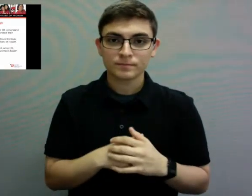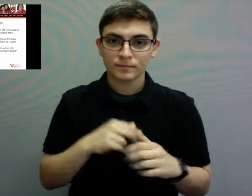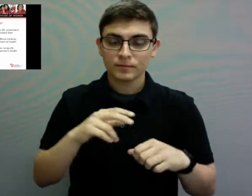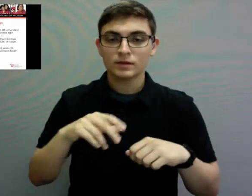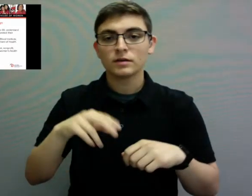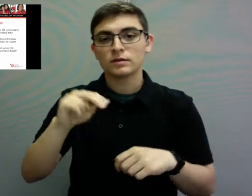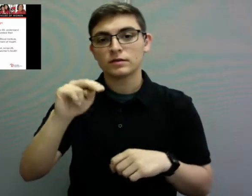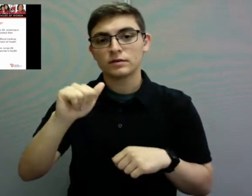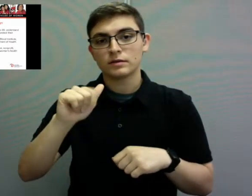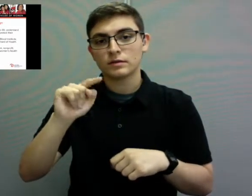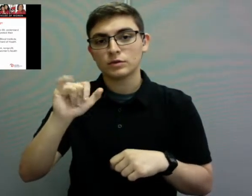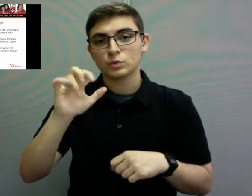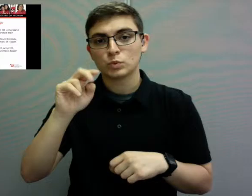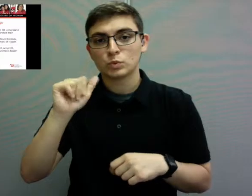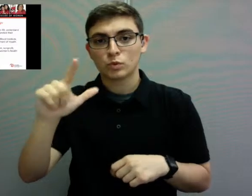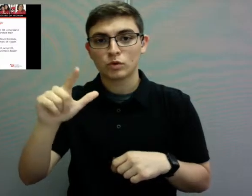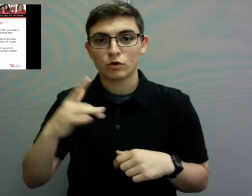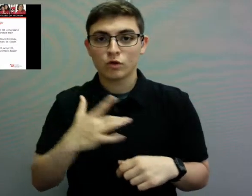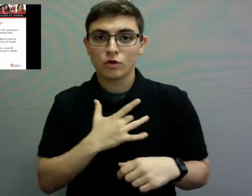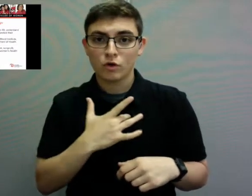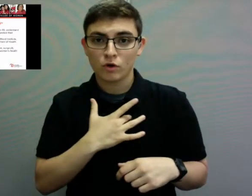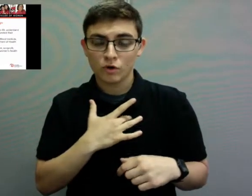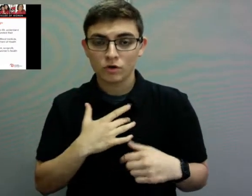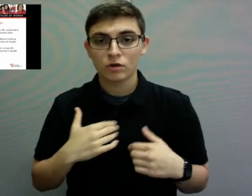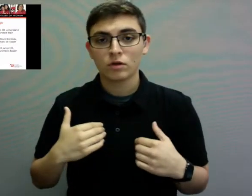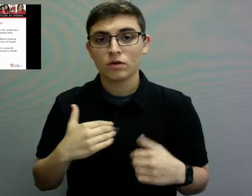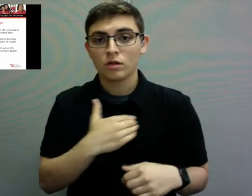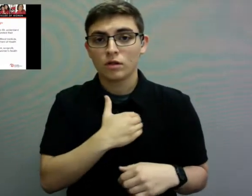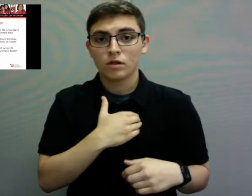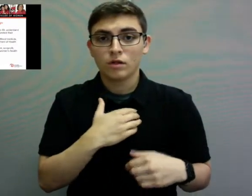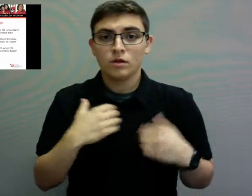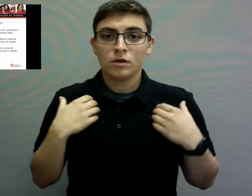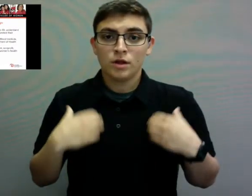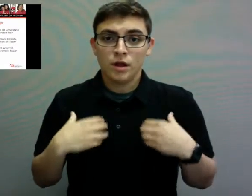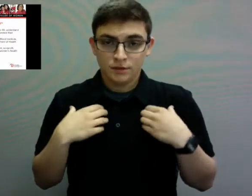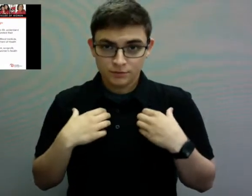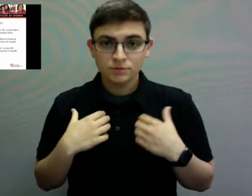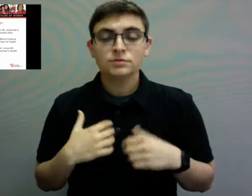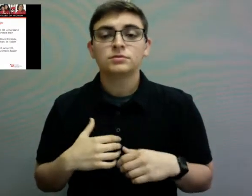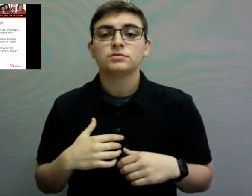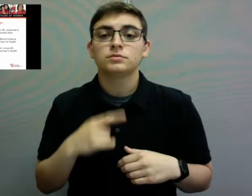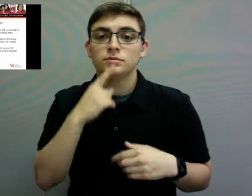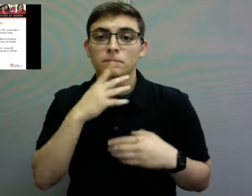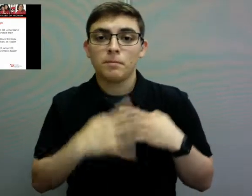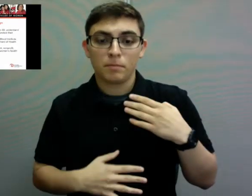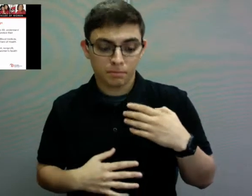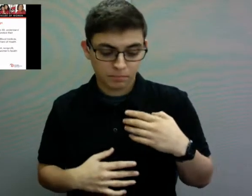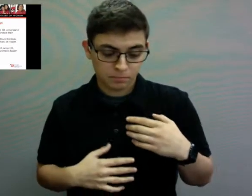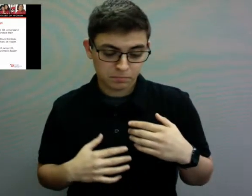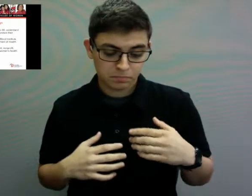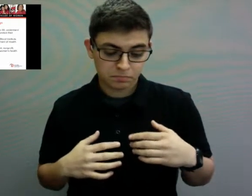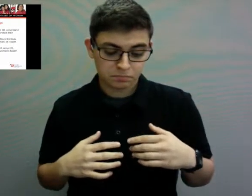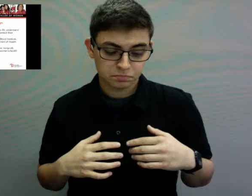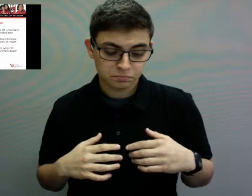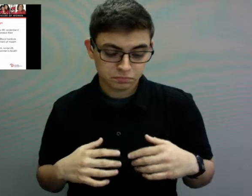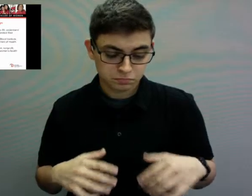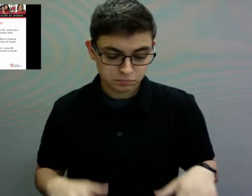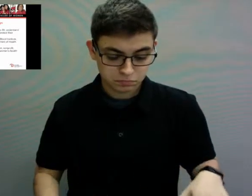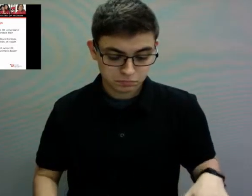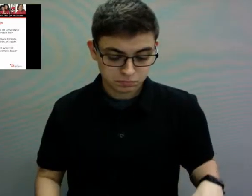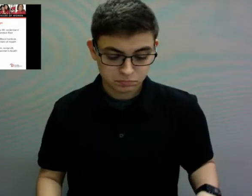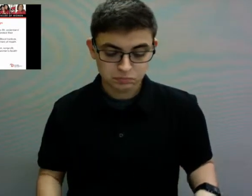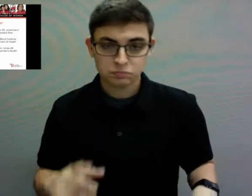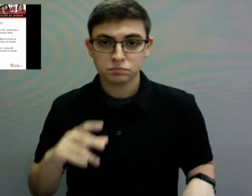by the National Heart, Lung, and Blood Institutes and NIH, U.S. Department of Health and Human Services, and supported by